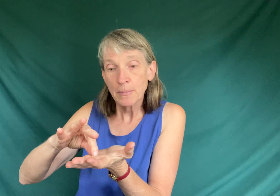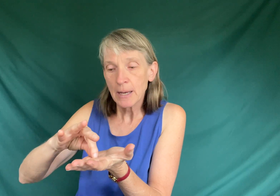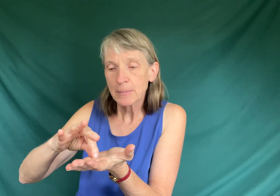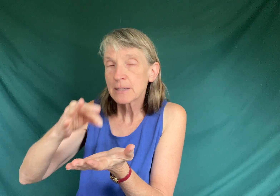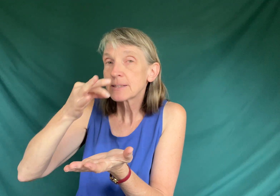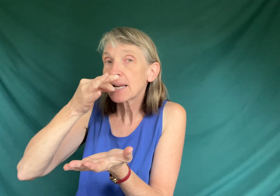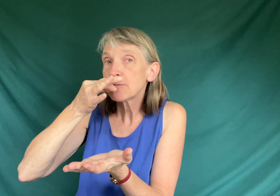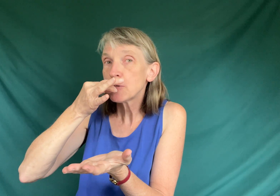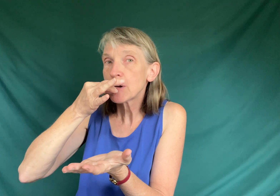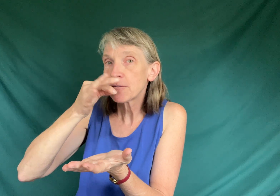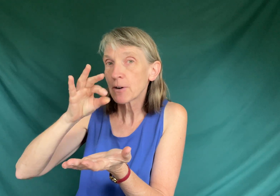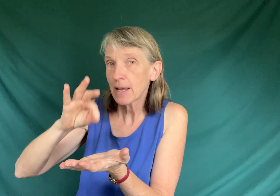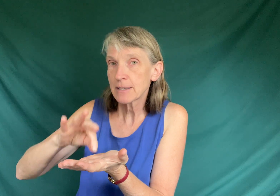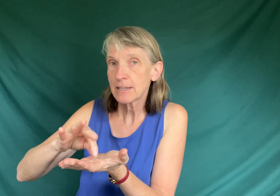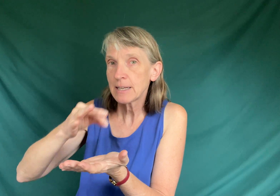pick up little tiny food off your hand and eat it.